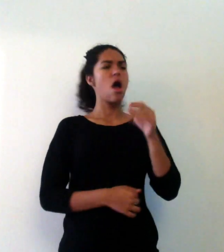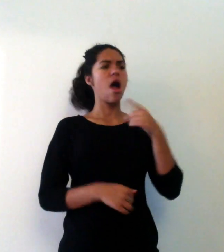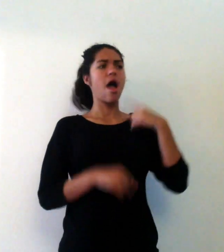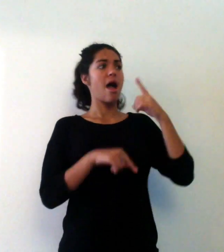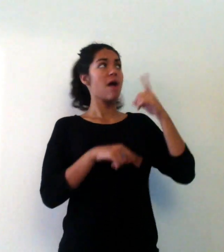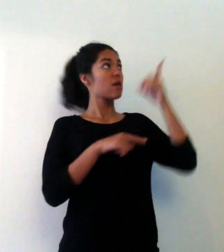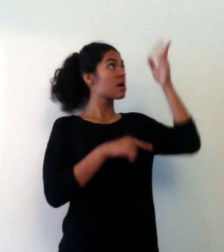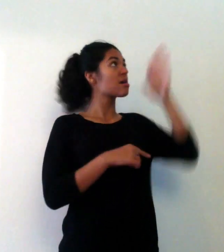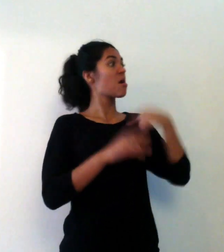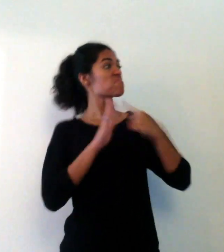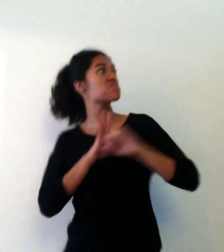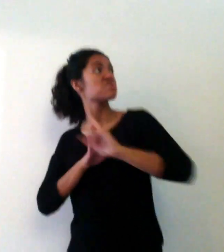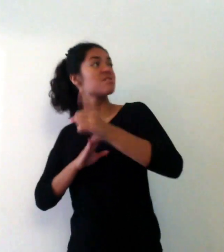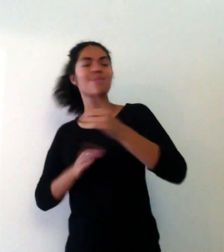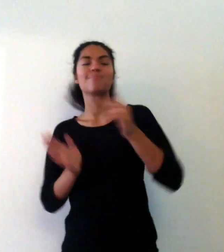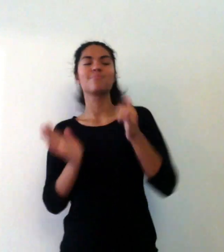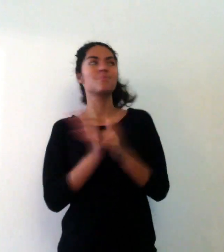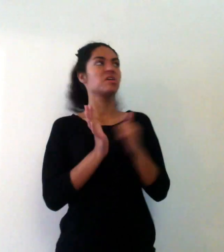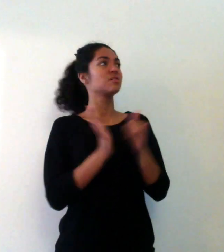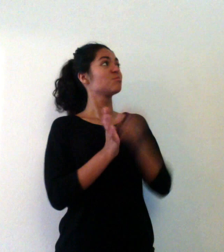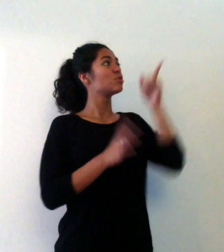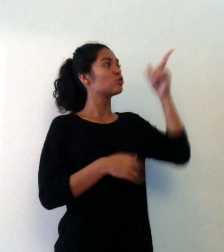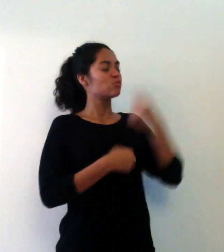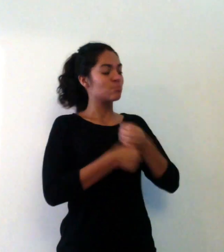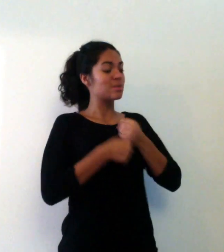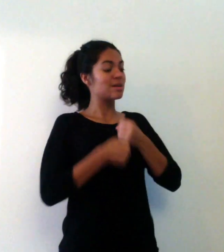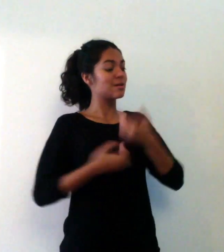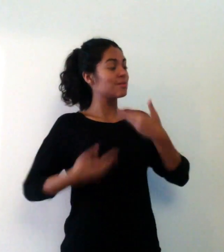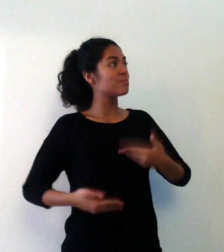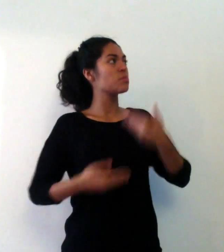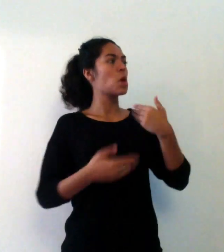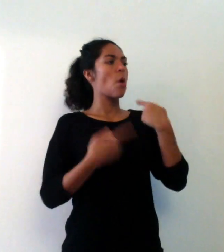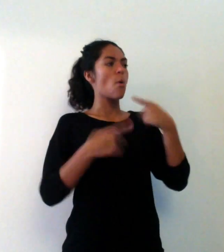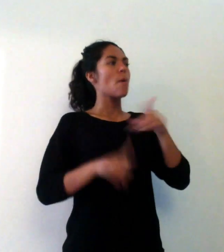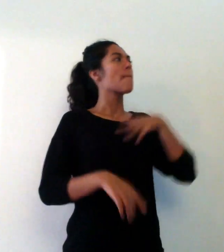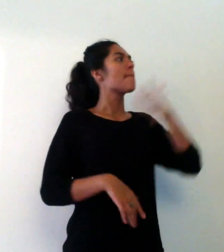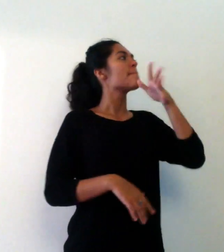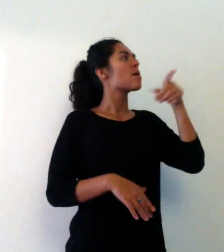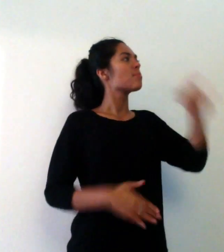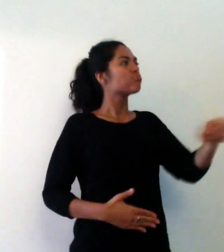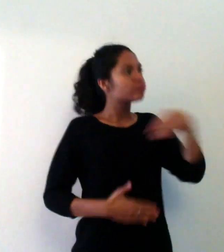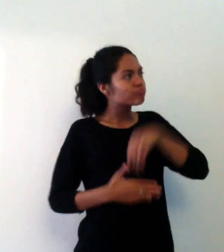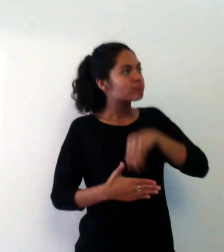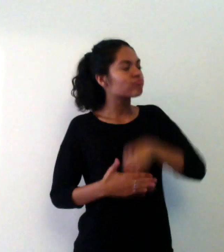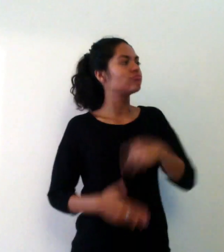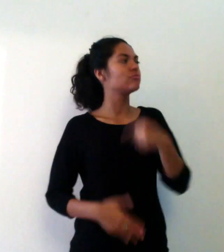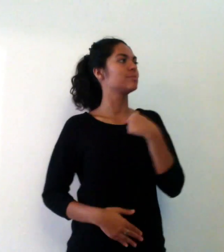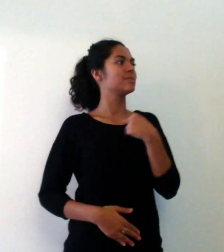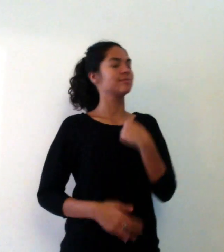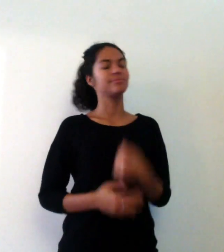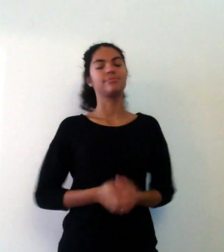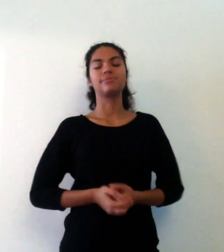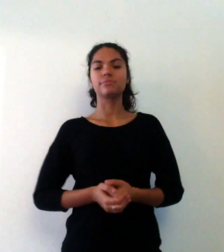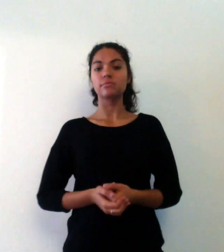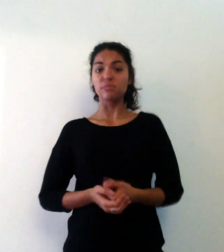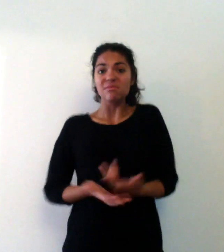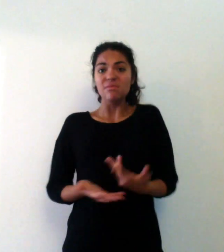knit me in my innermost being. You see, if you and I know why we are here, we do not have